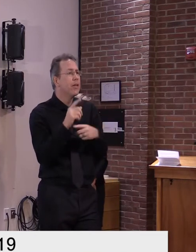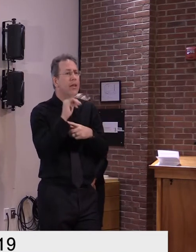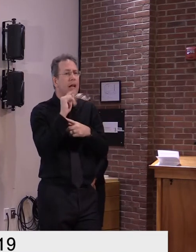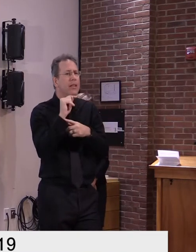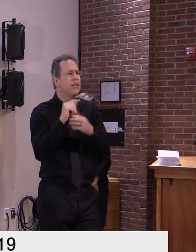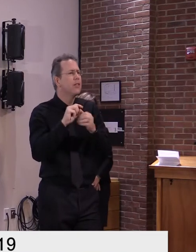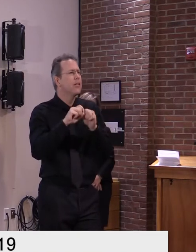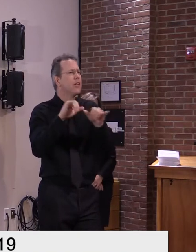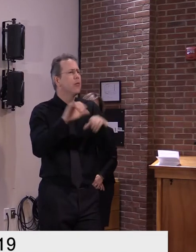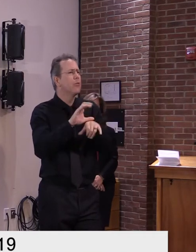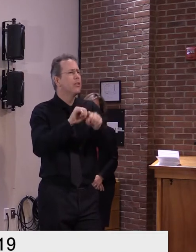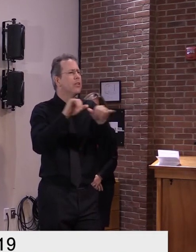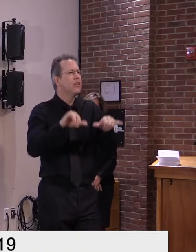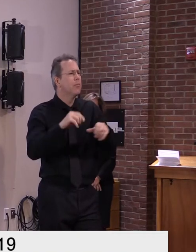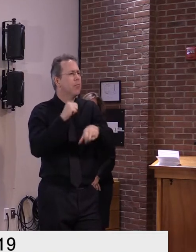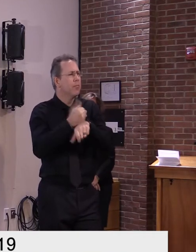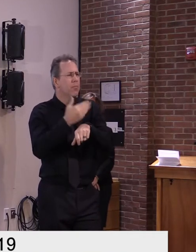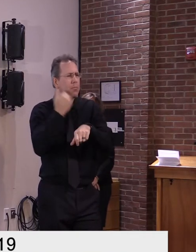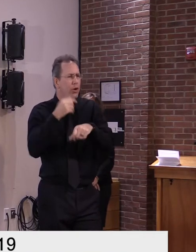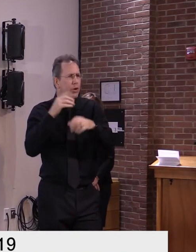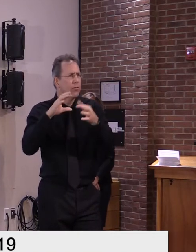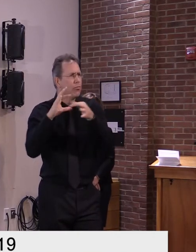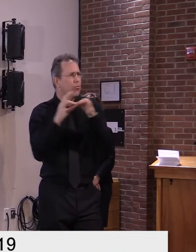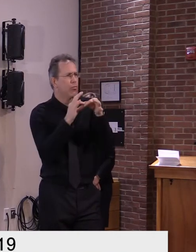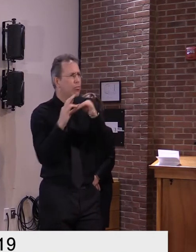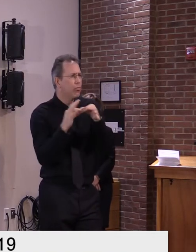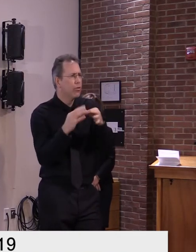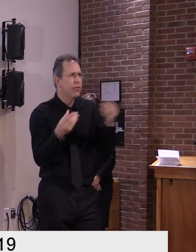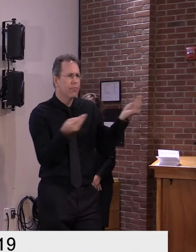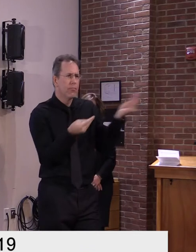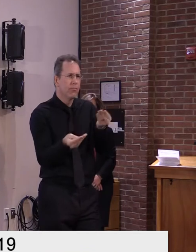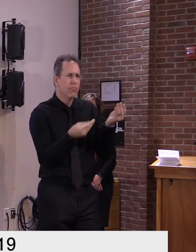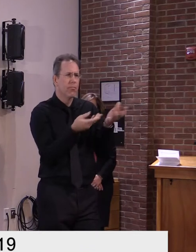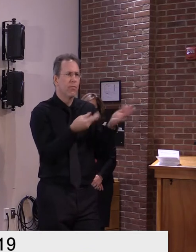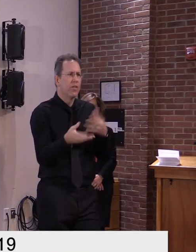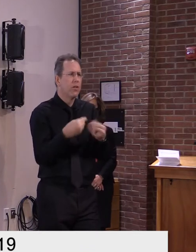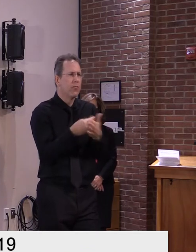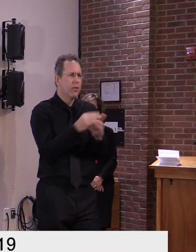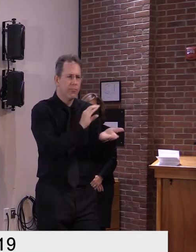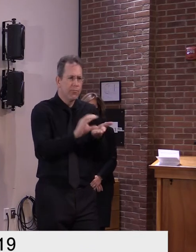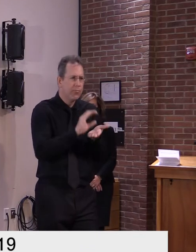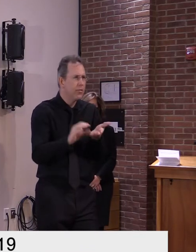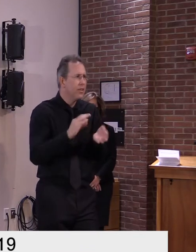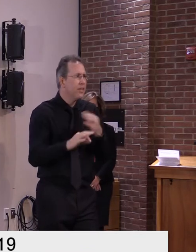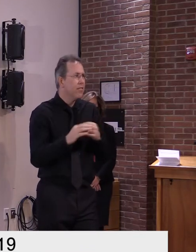to distribute these funds. So if they can keep it to the same type of structure,